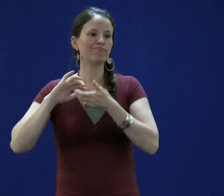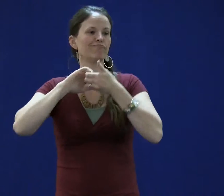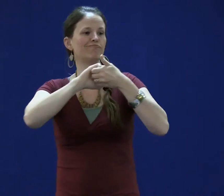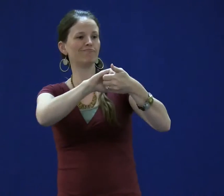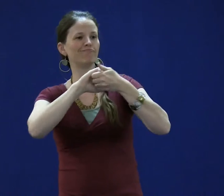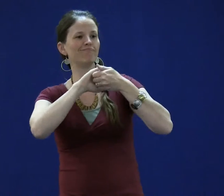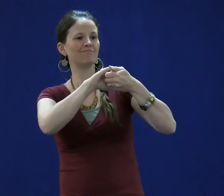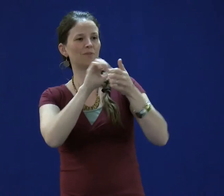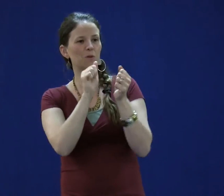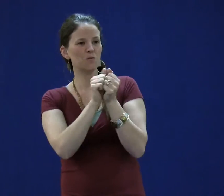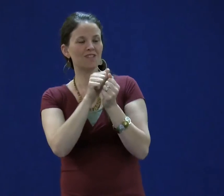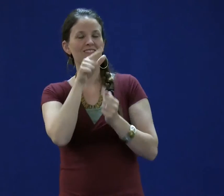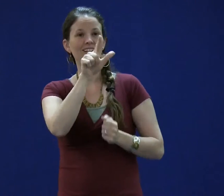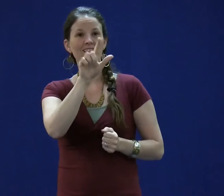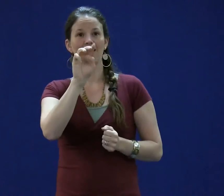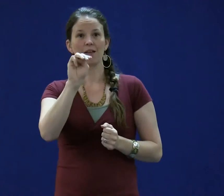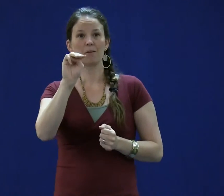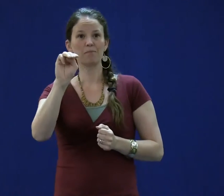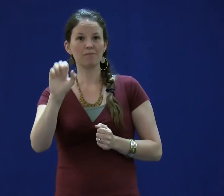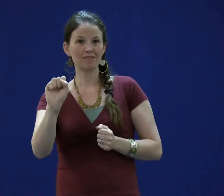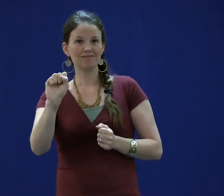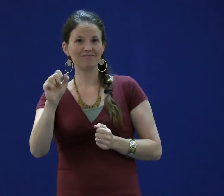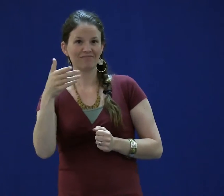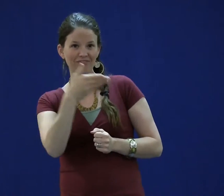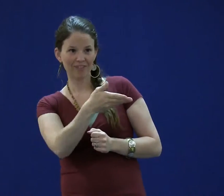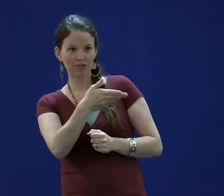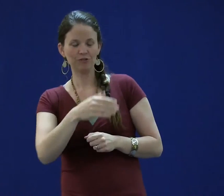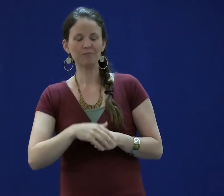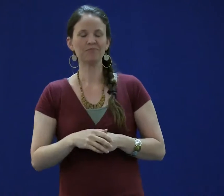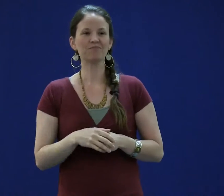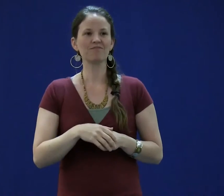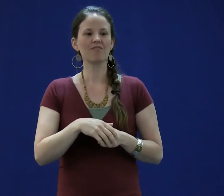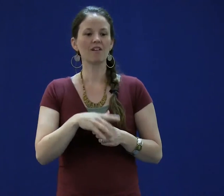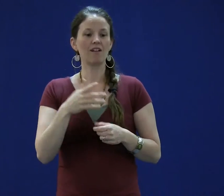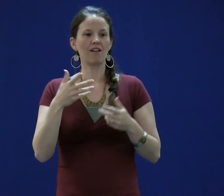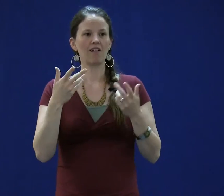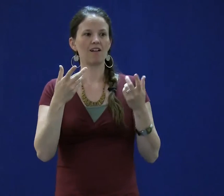There we have a collaborative program with Lyman Moore for our students.